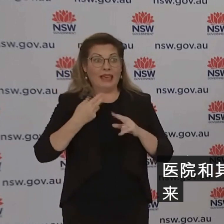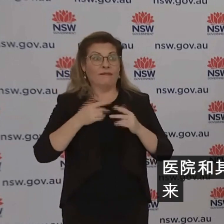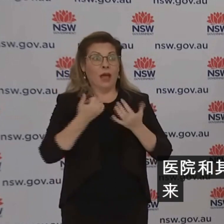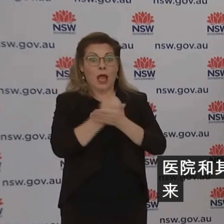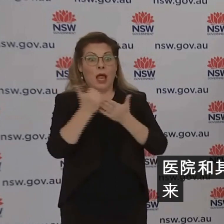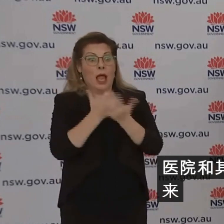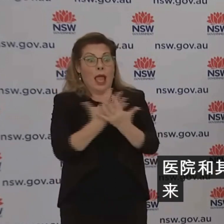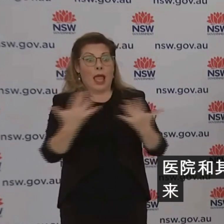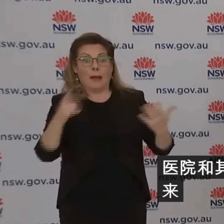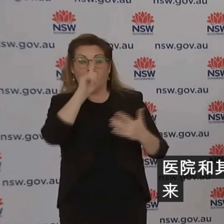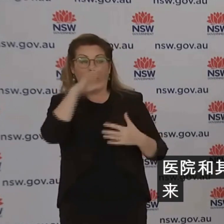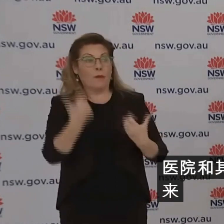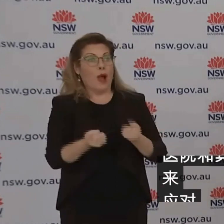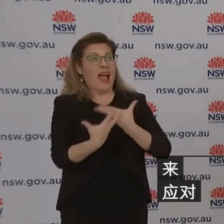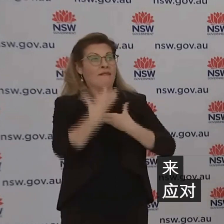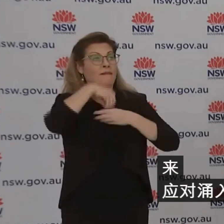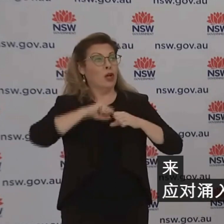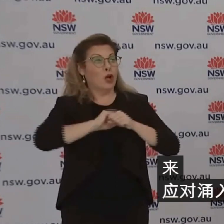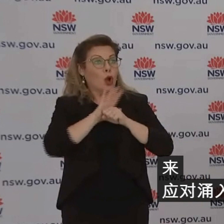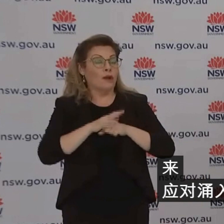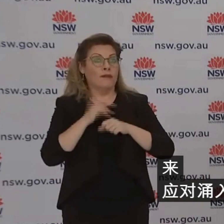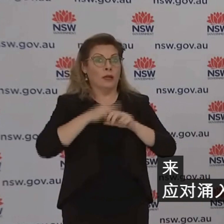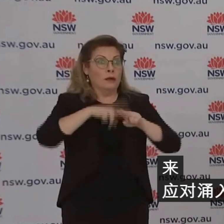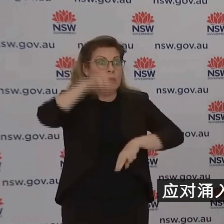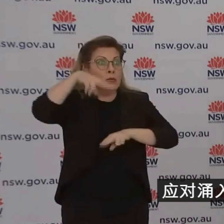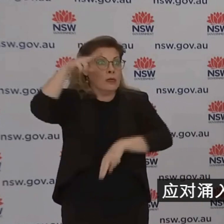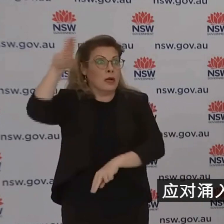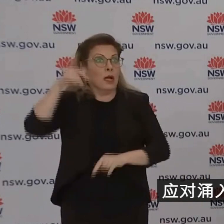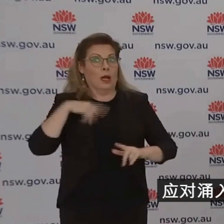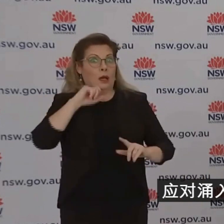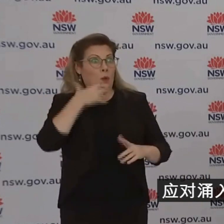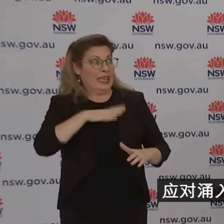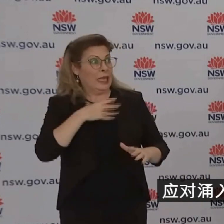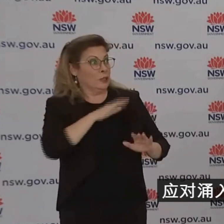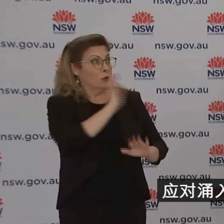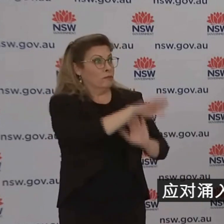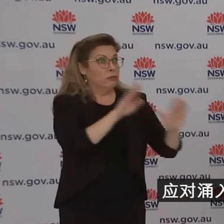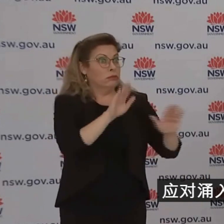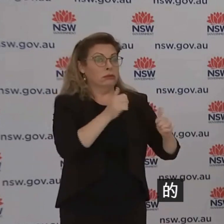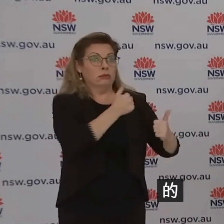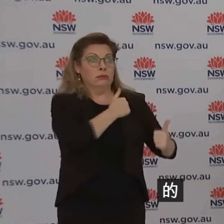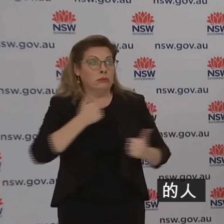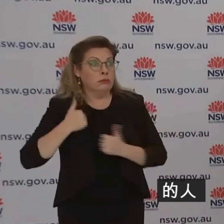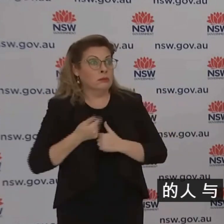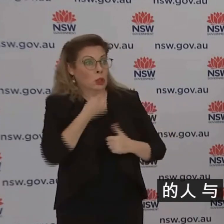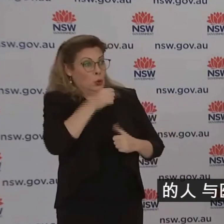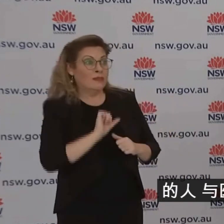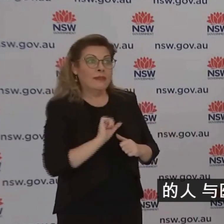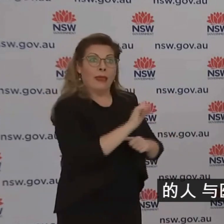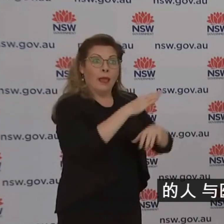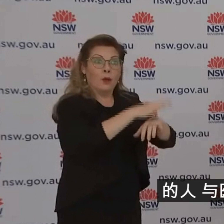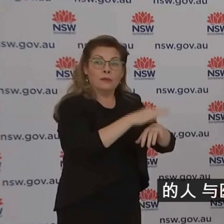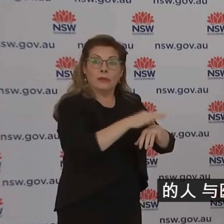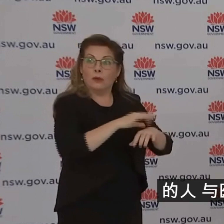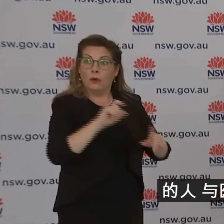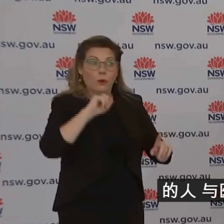measures to deal with the influx into hospitals? Oh, look, just to reassure everyone, anyone's urgent health needs are able to be met by